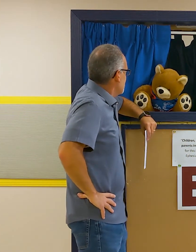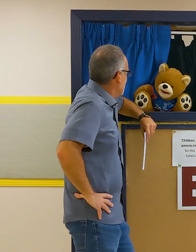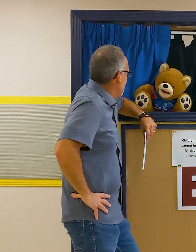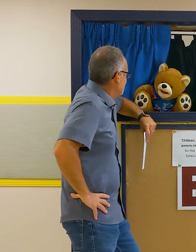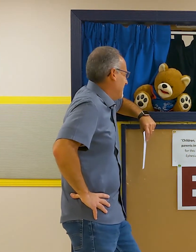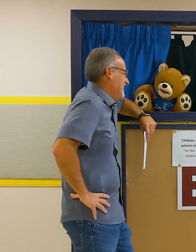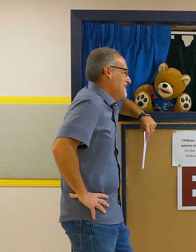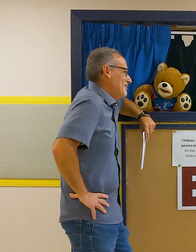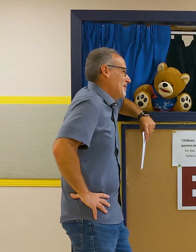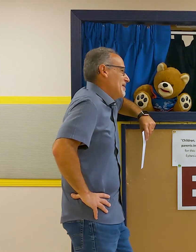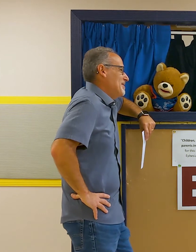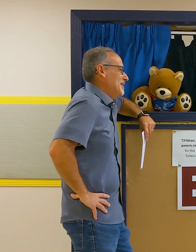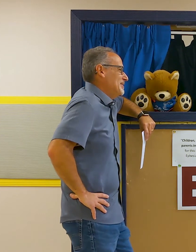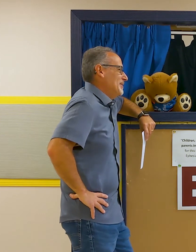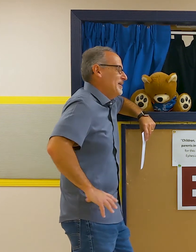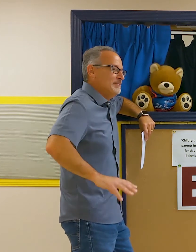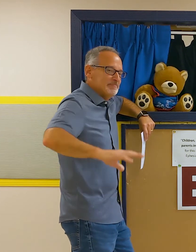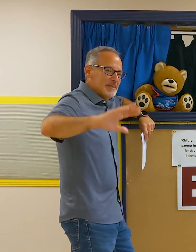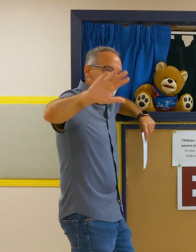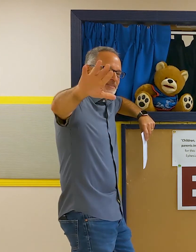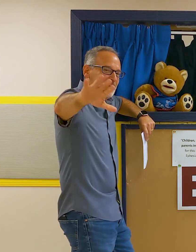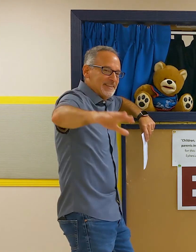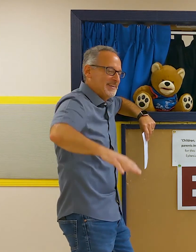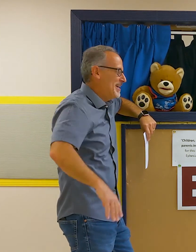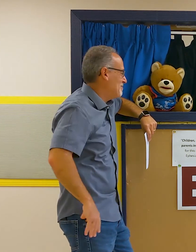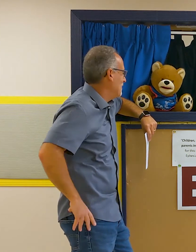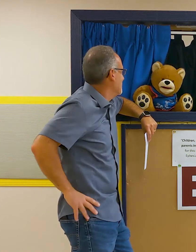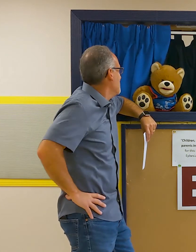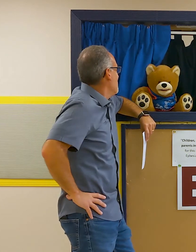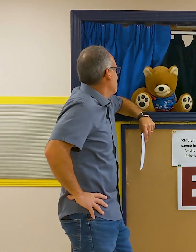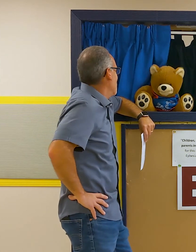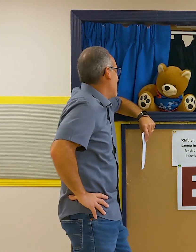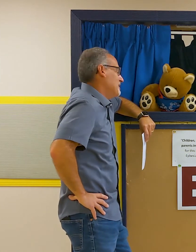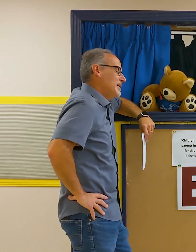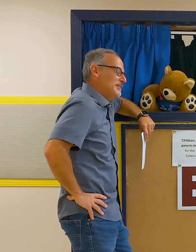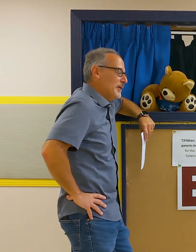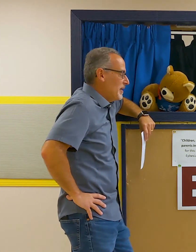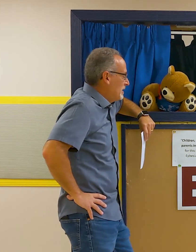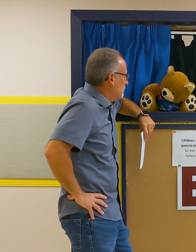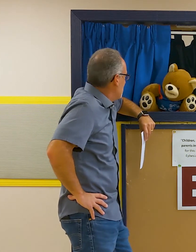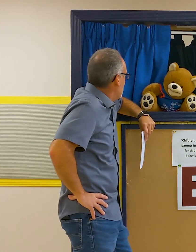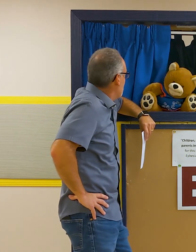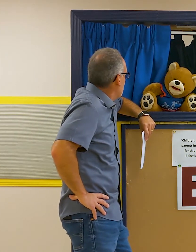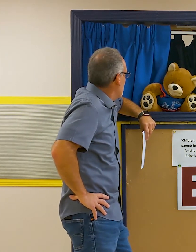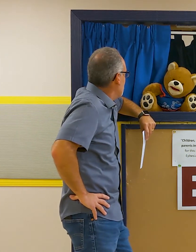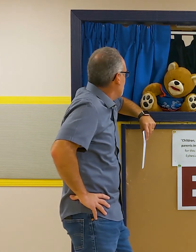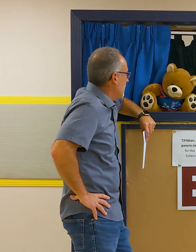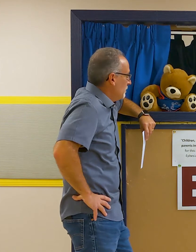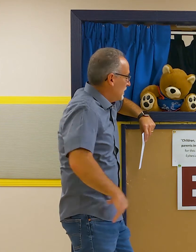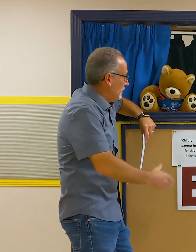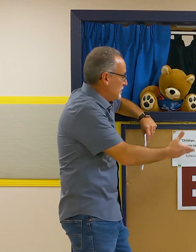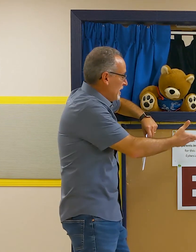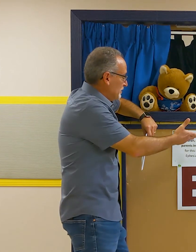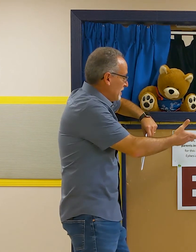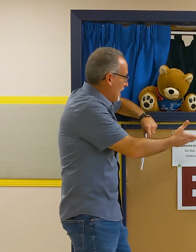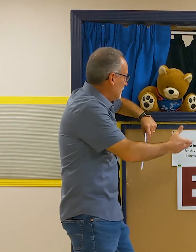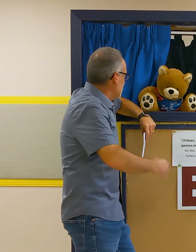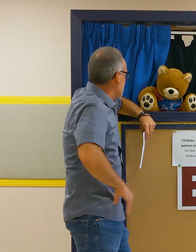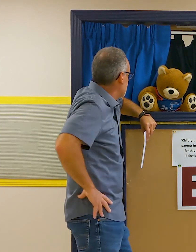Yeah. Well, maybe because they're on the other side of the camera. But hey, it's all right. We didn't hear it. But you know, we do have some animals that start with